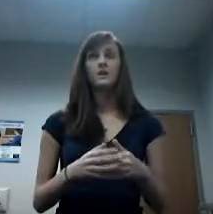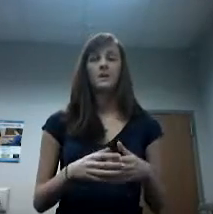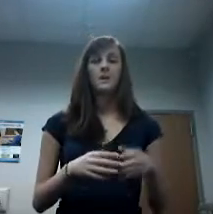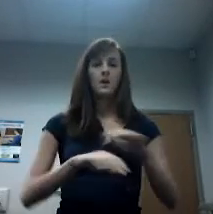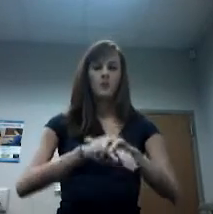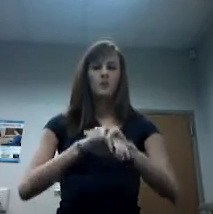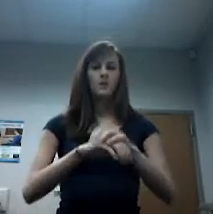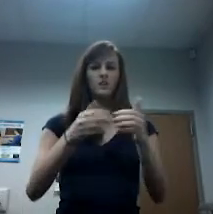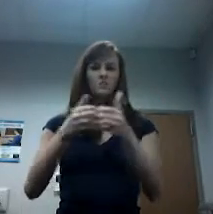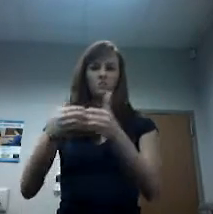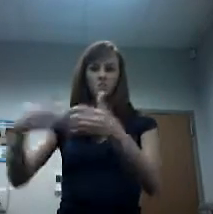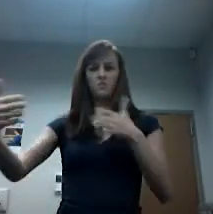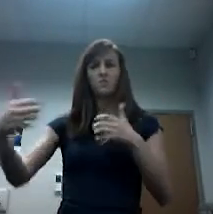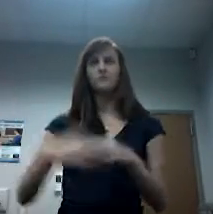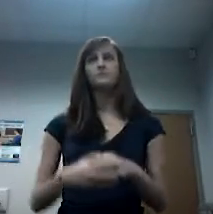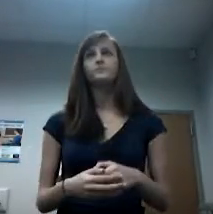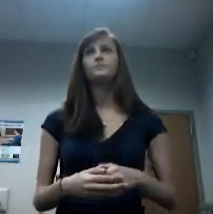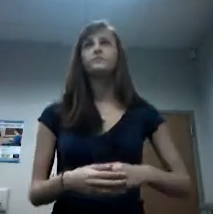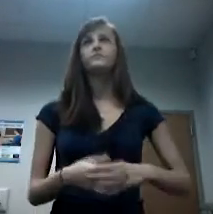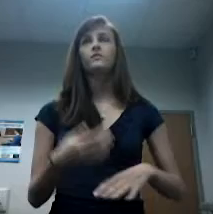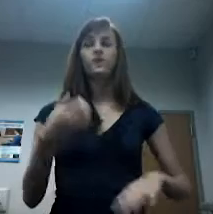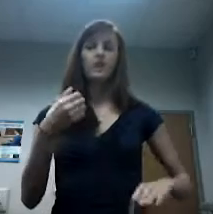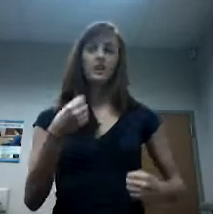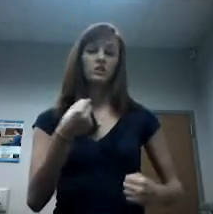supported the colony.